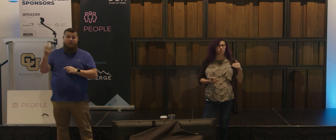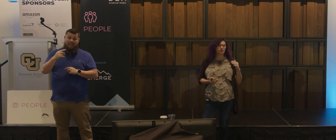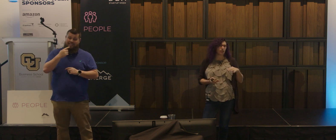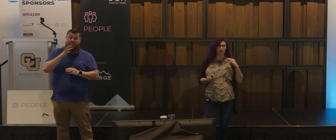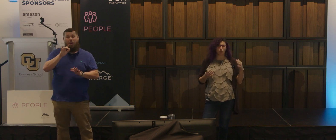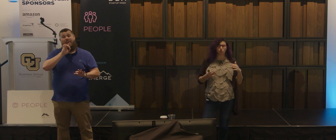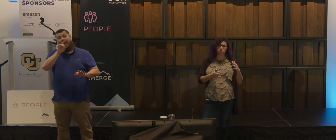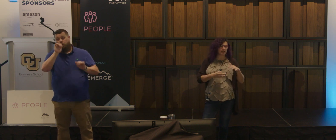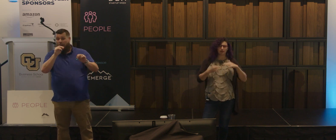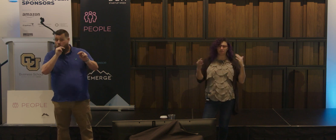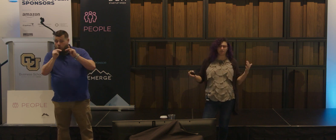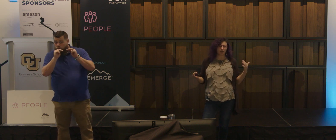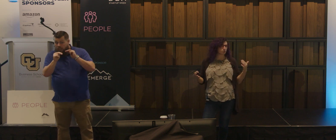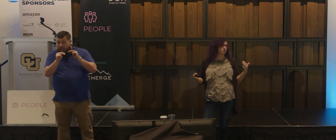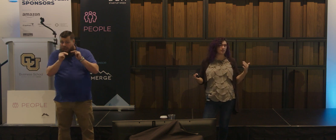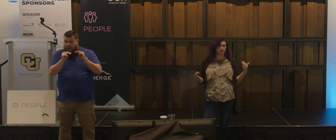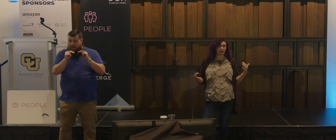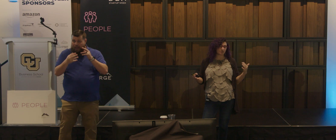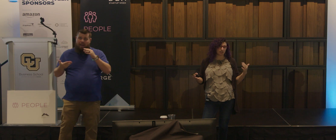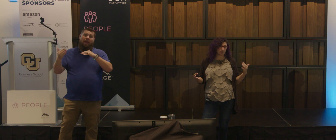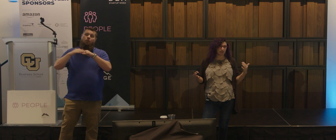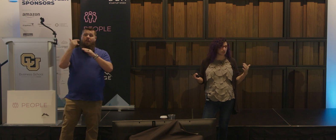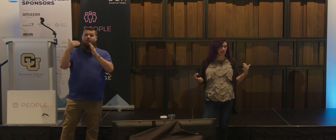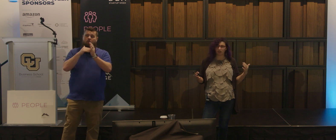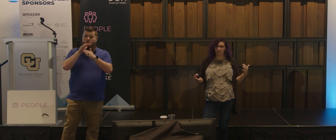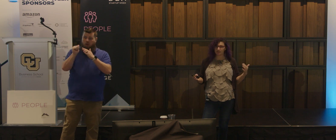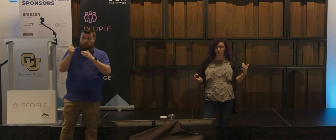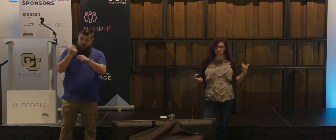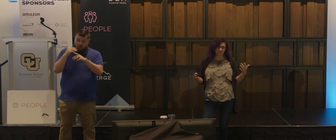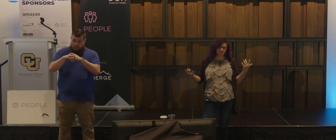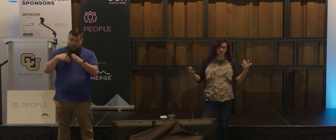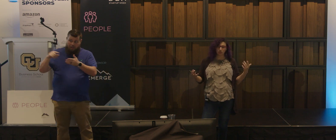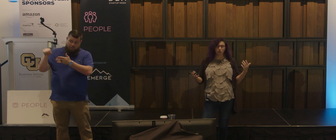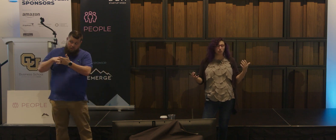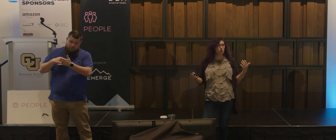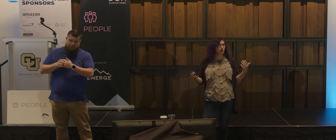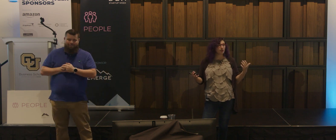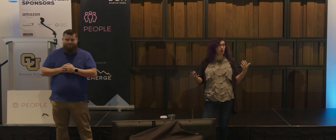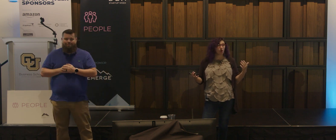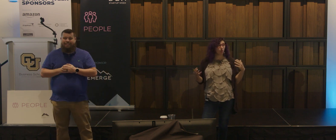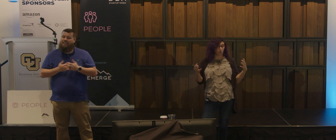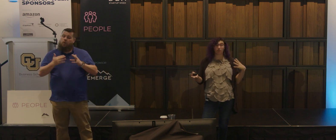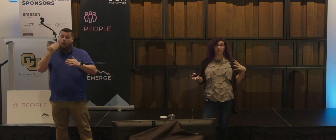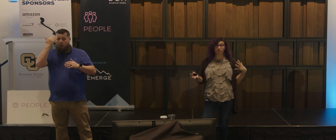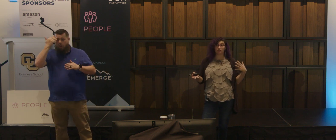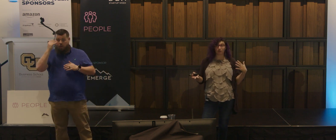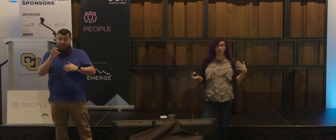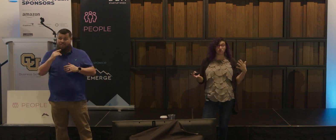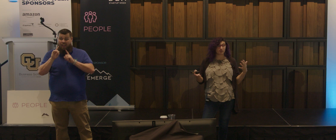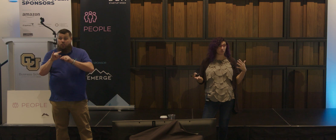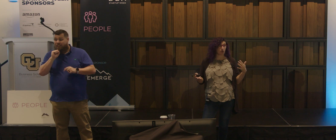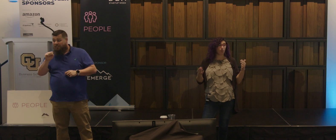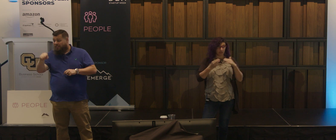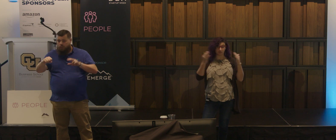says, actually, can we negotiate an extra $10,000 a year into my compensation? You already know whether the answer to